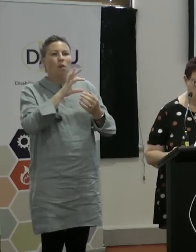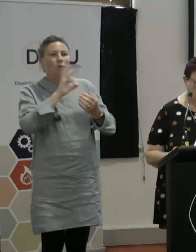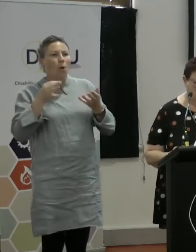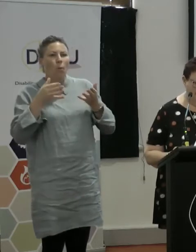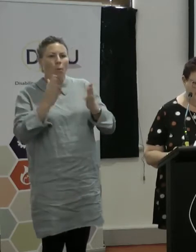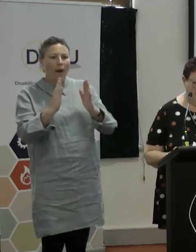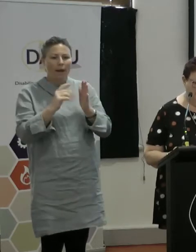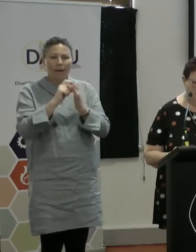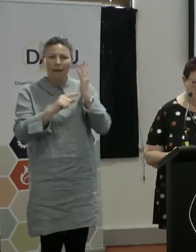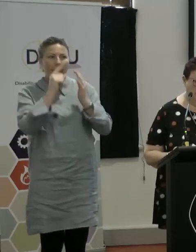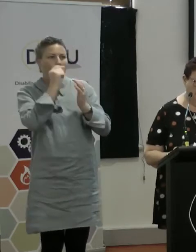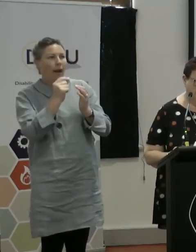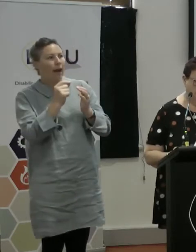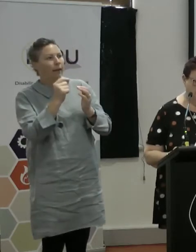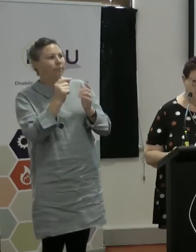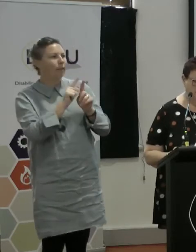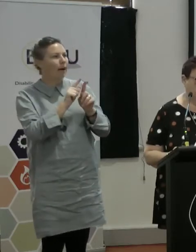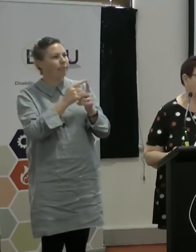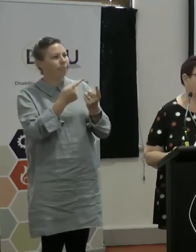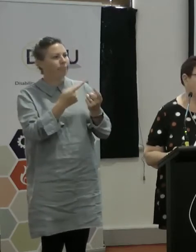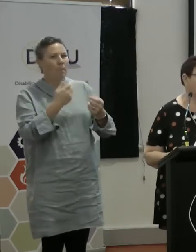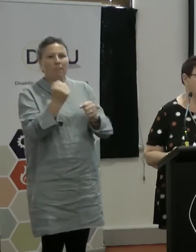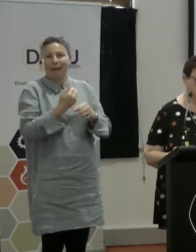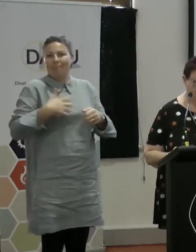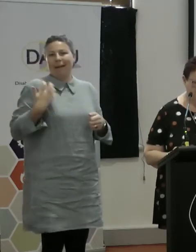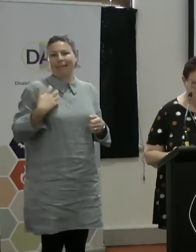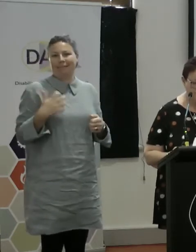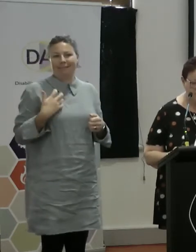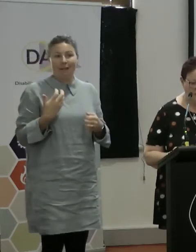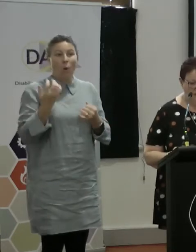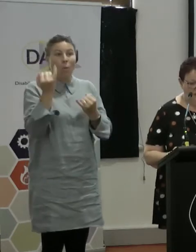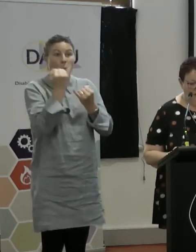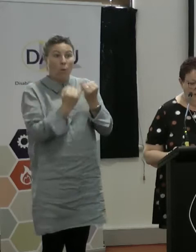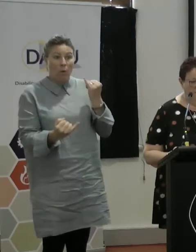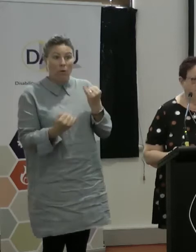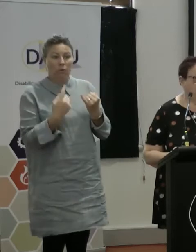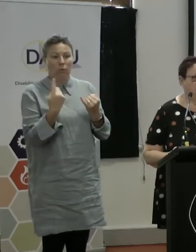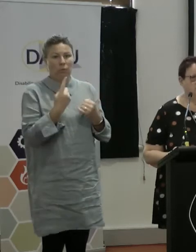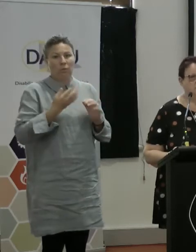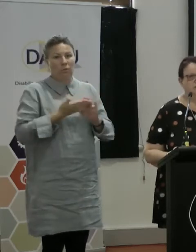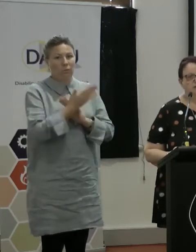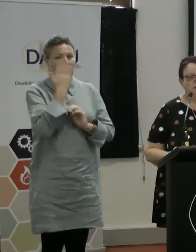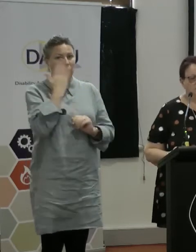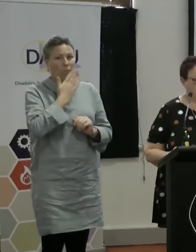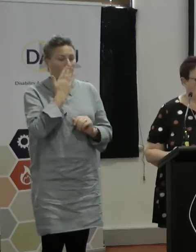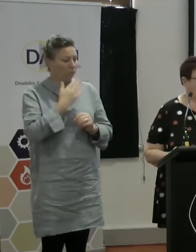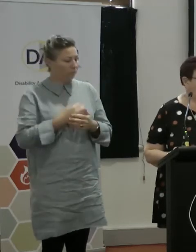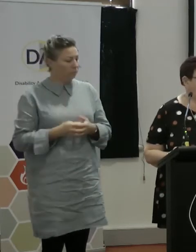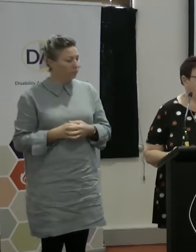mechanisms and heightened risks for students in schools. This is part of the